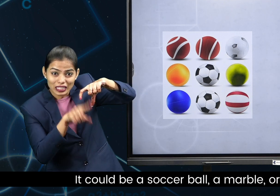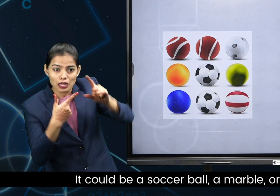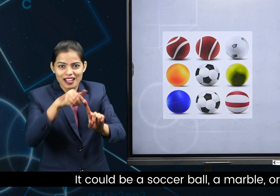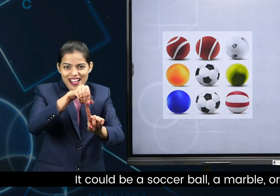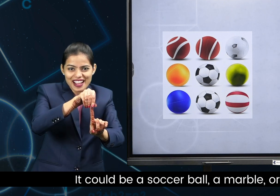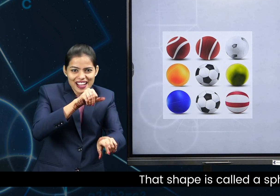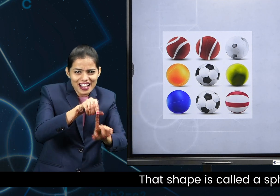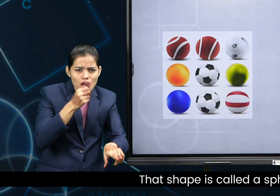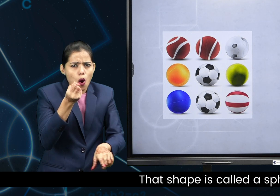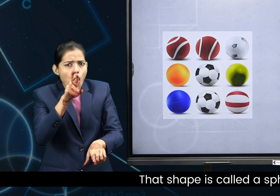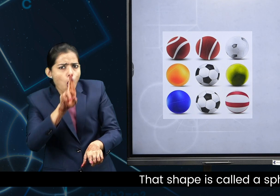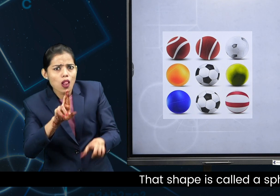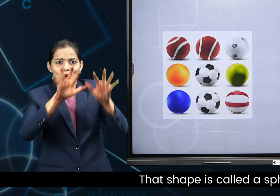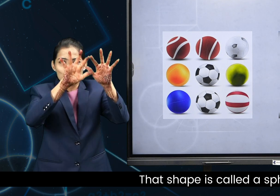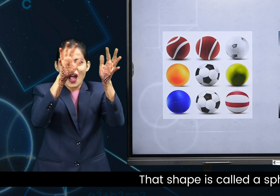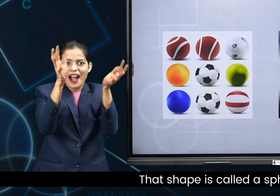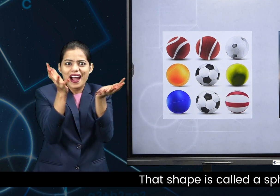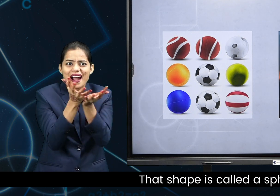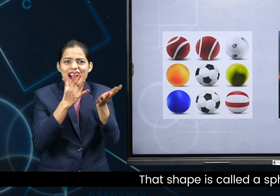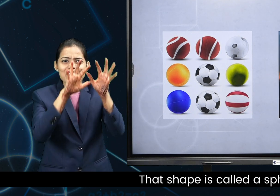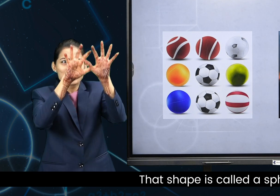earth. That shape is called a sphere.